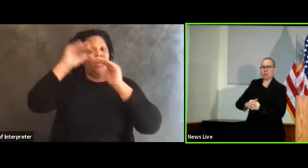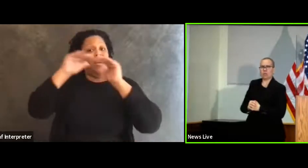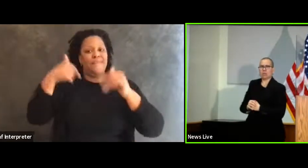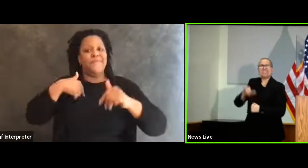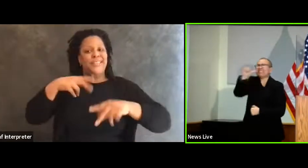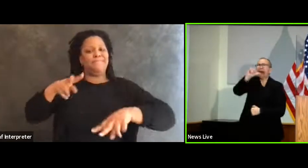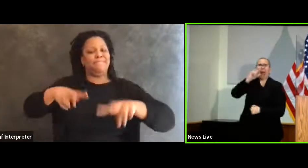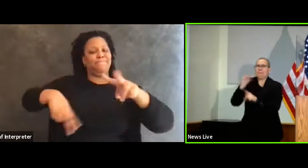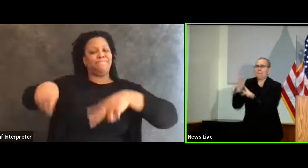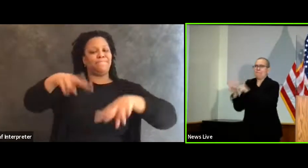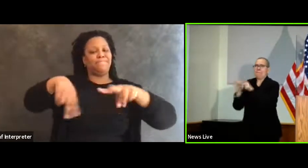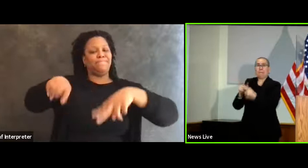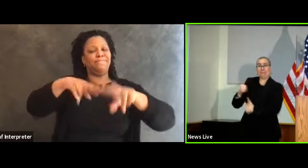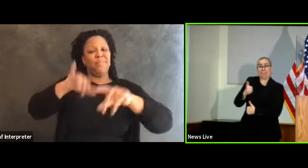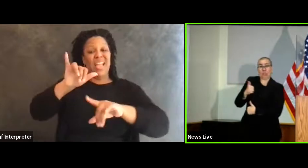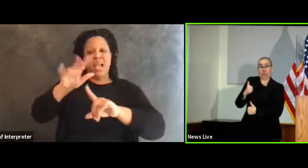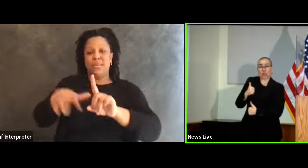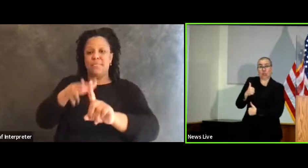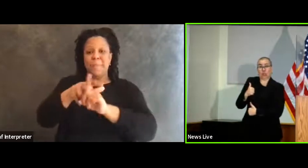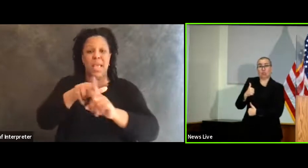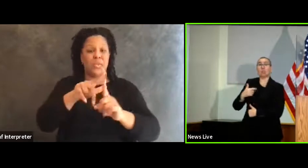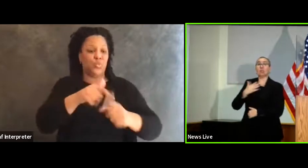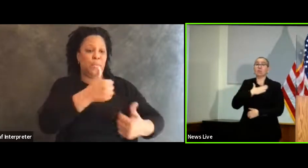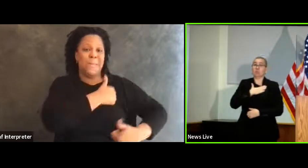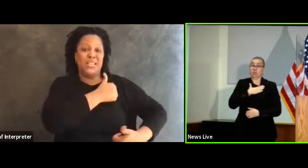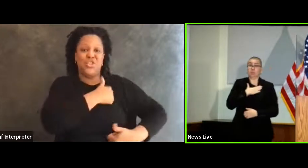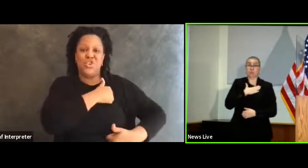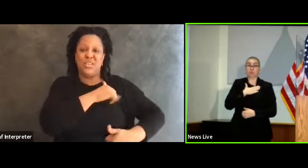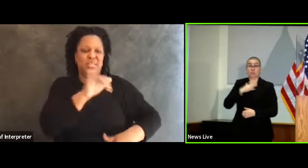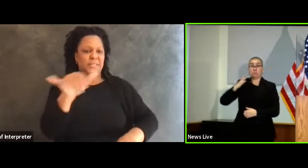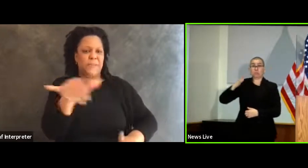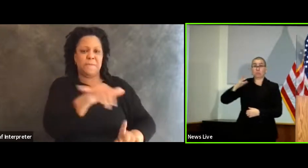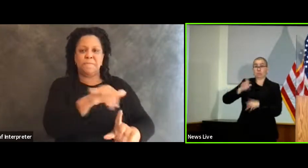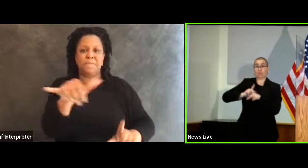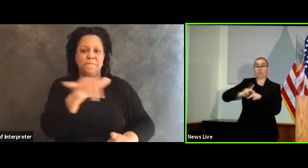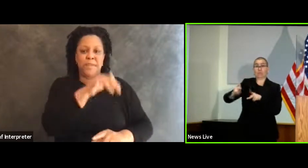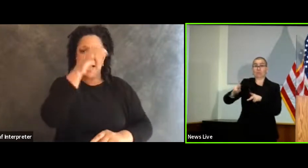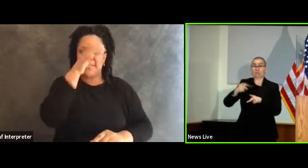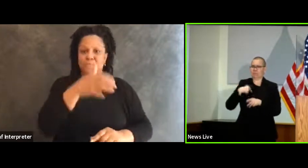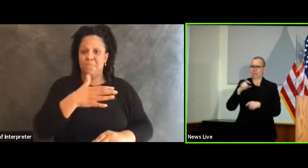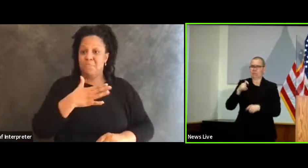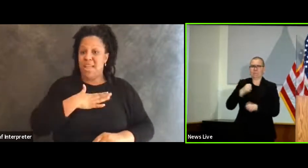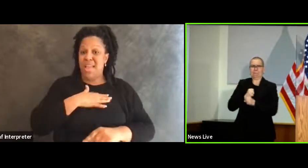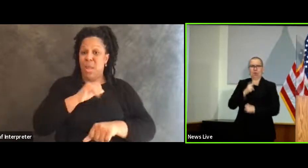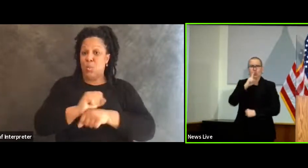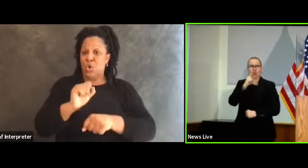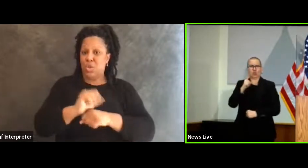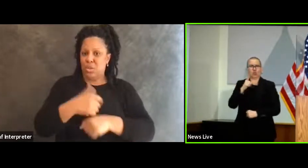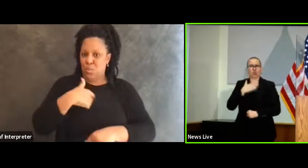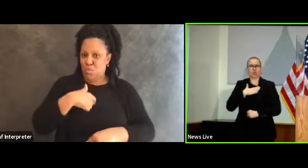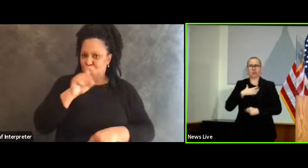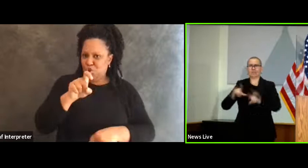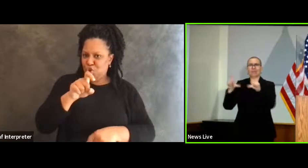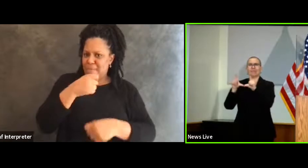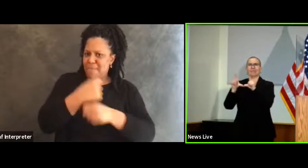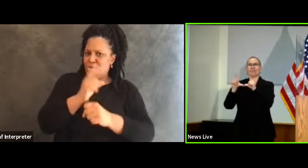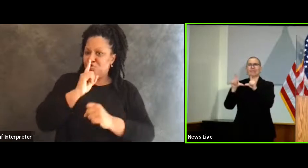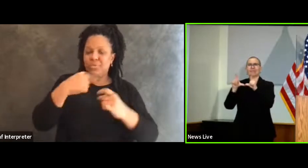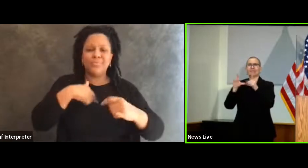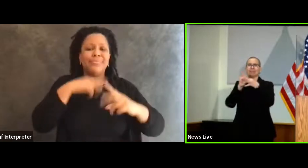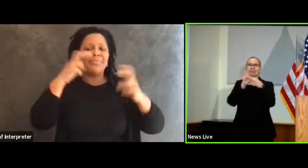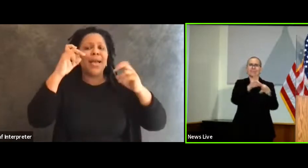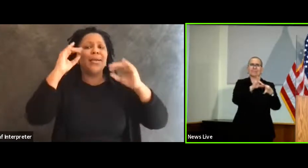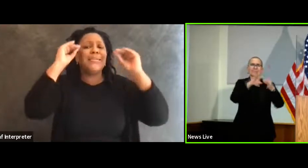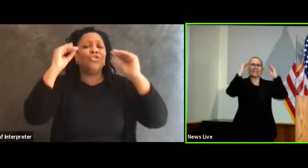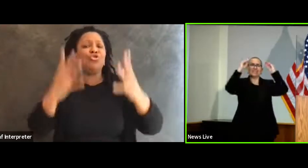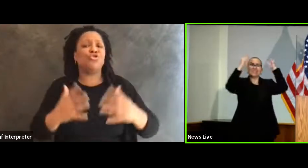And I would say of my profession, we certainly should make sure that the licensing and standards around teachers, if there's known white supremacist ties, that